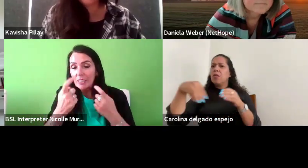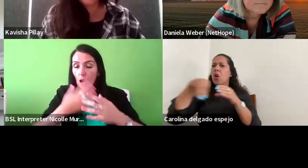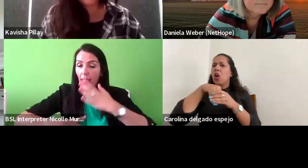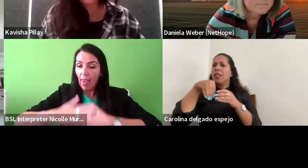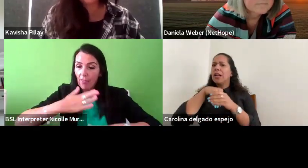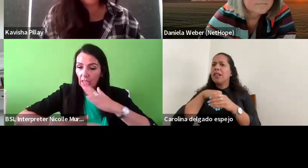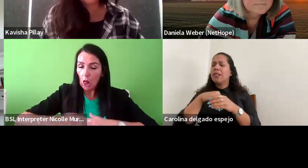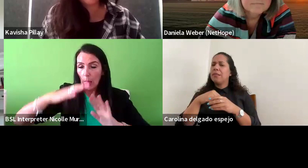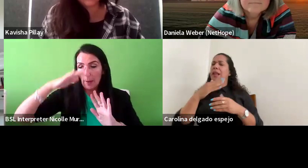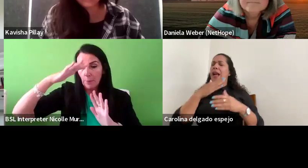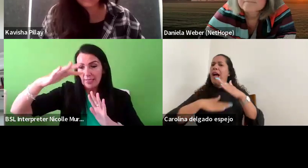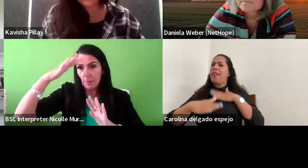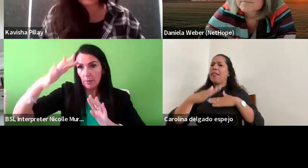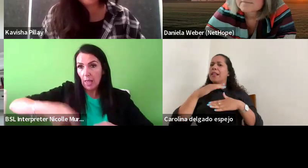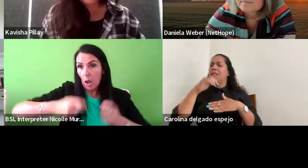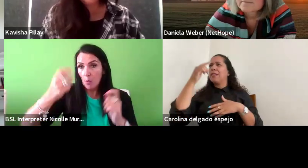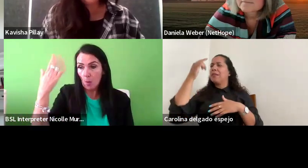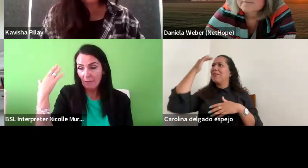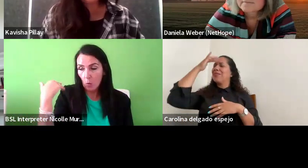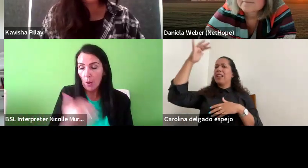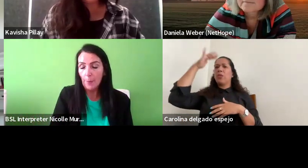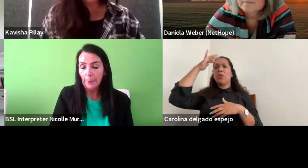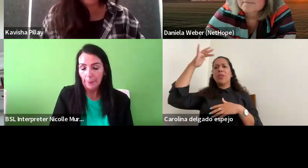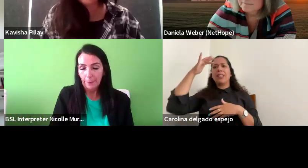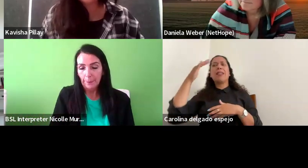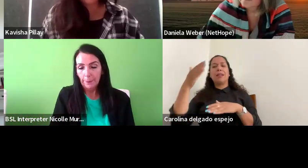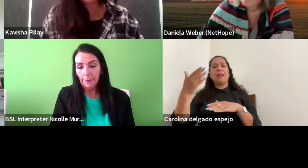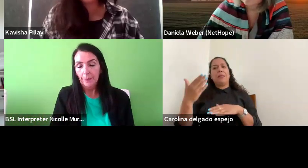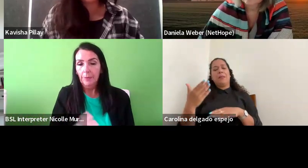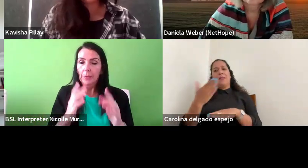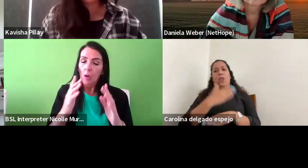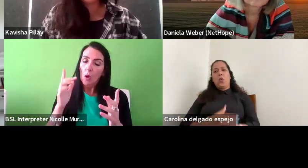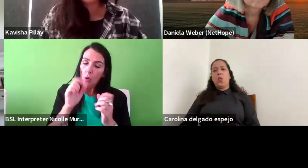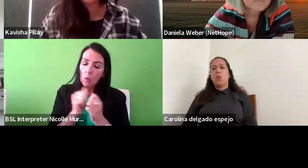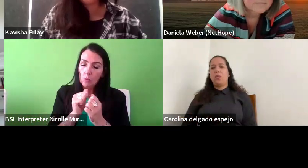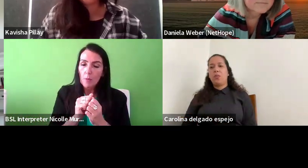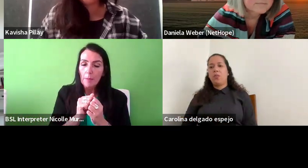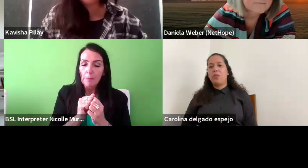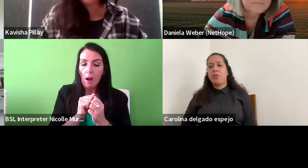ethical principles that I outlined earlier. Always be mindful of